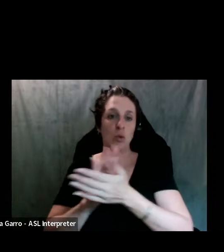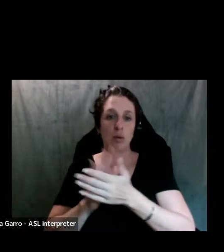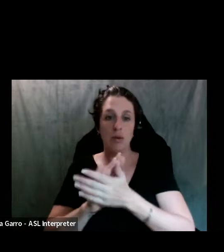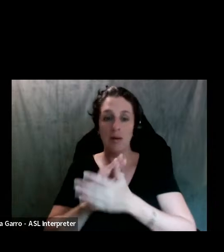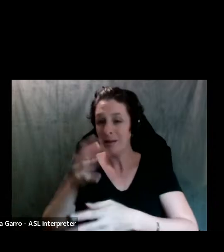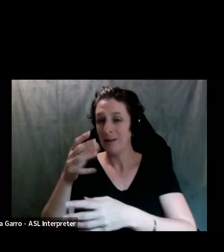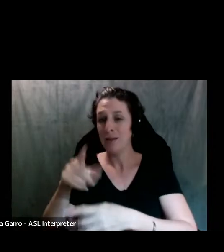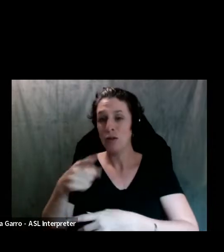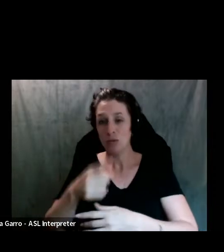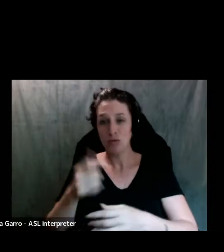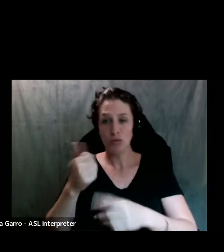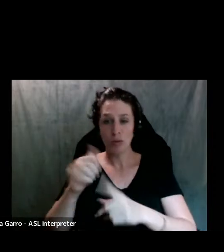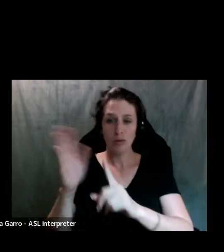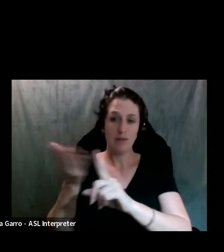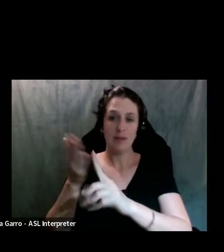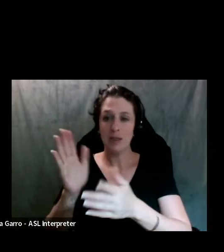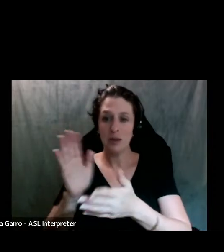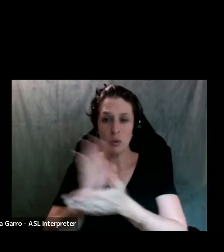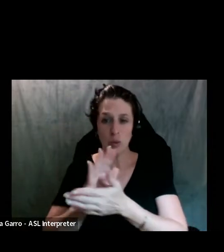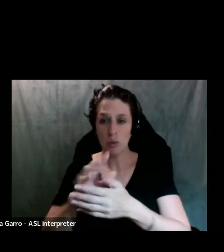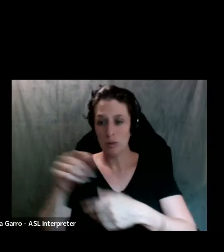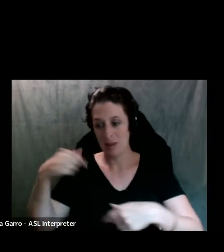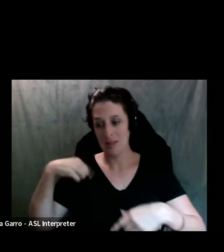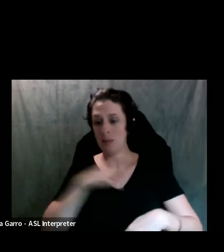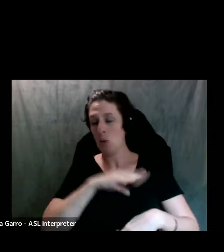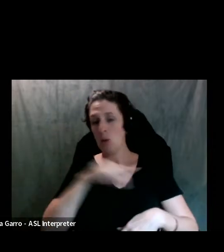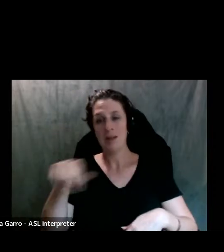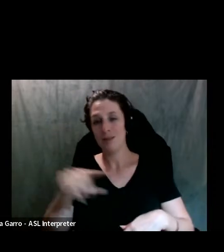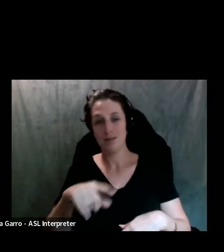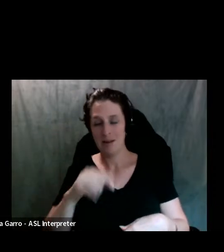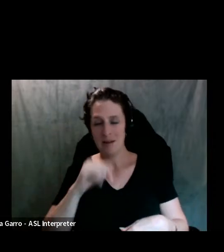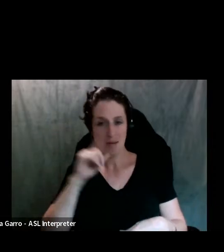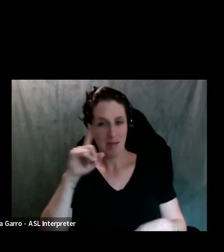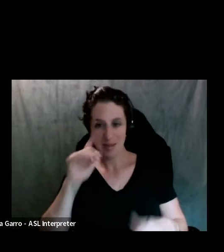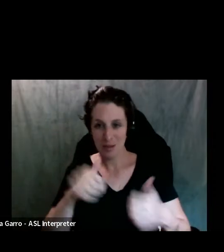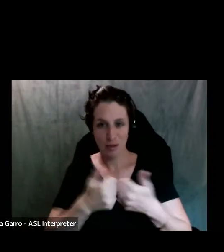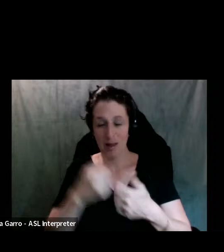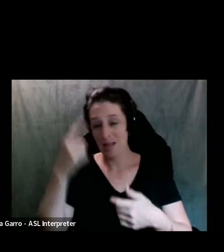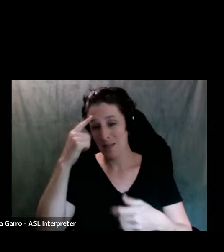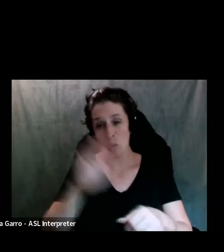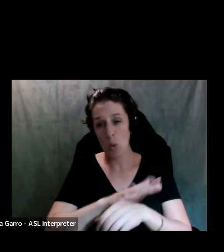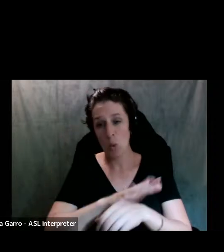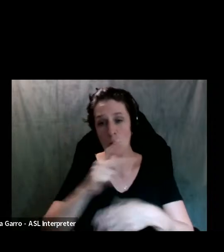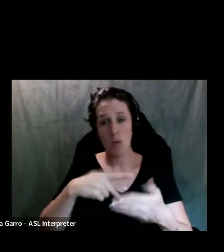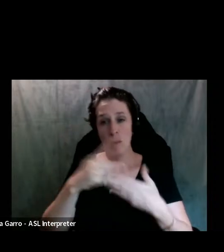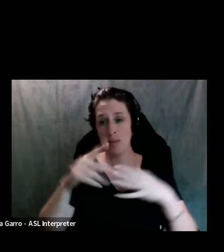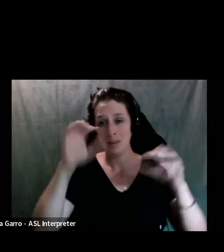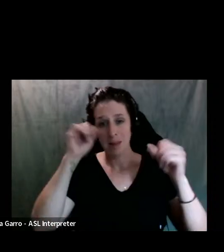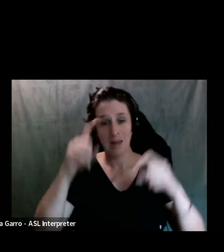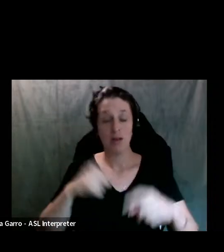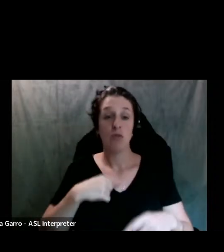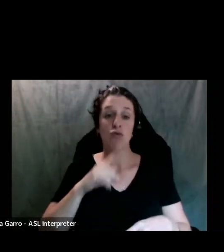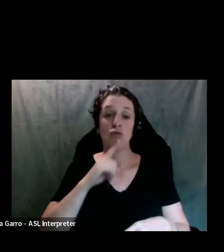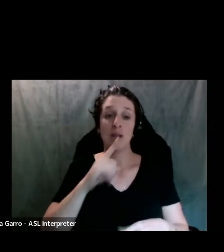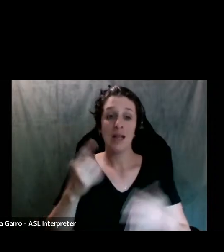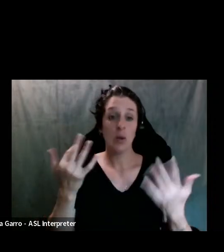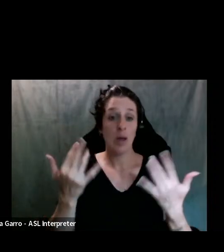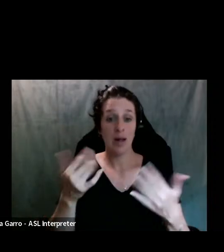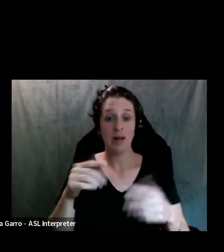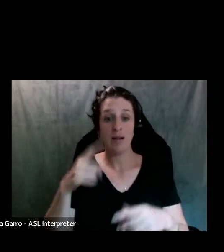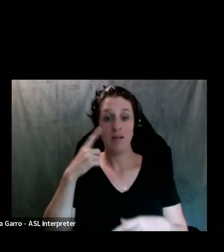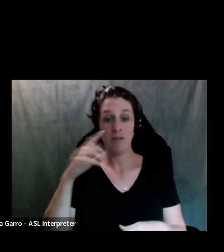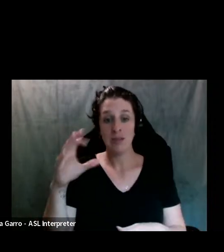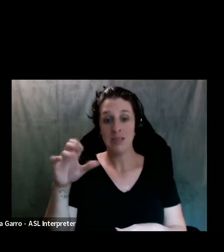challenging because the whole program is amazing because of you, Dr. Showman. But I was waiting for the CDE, the California